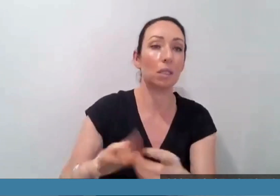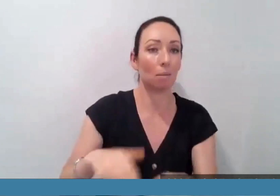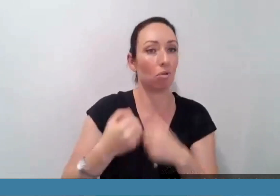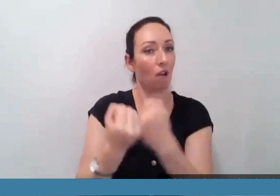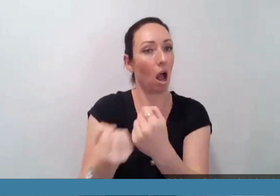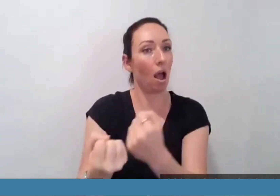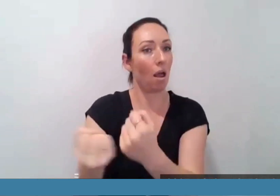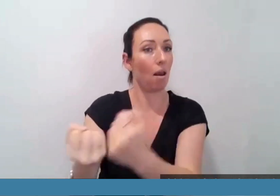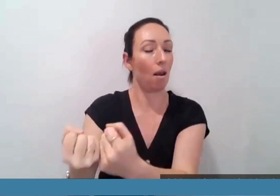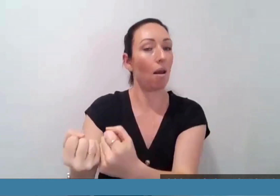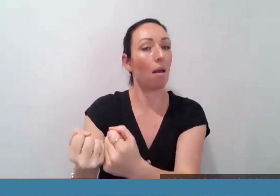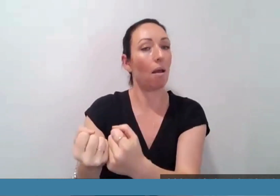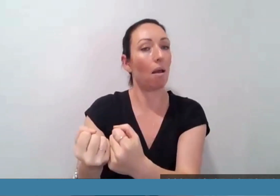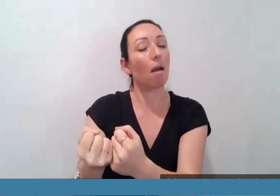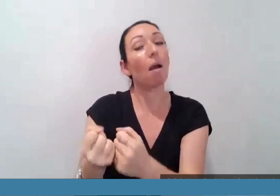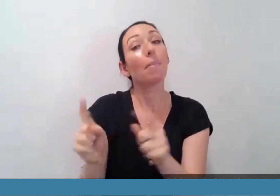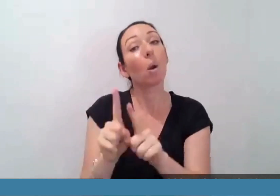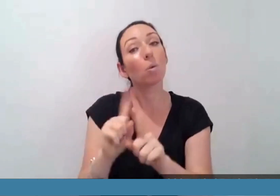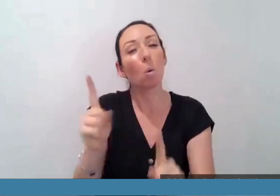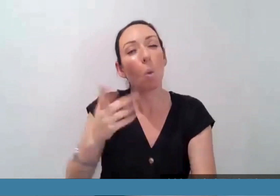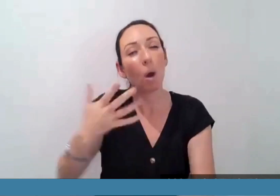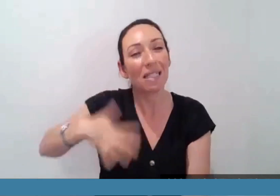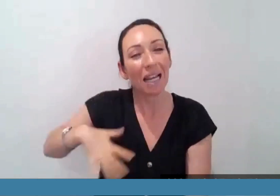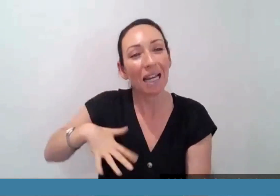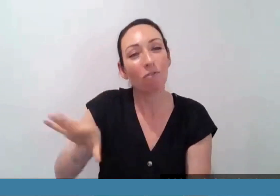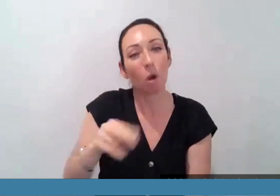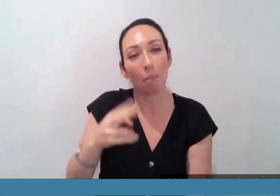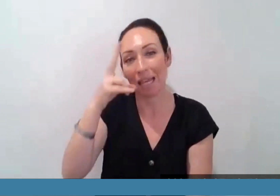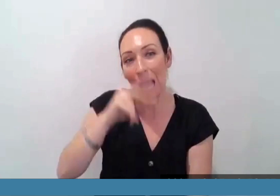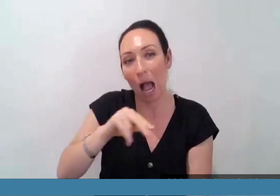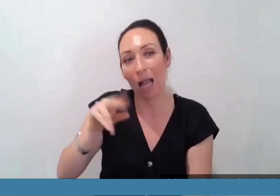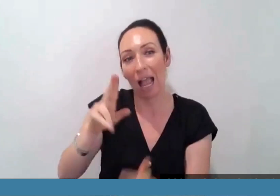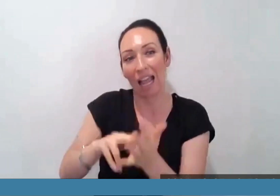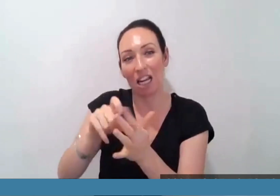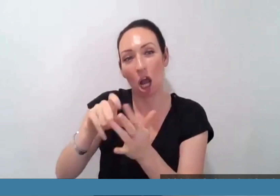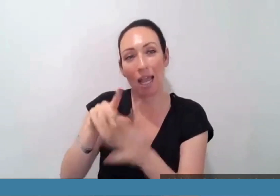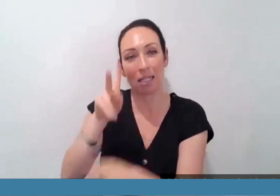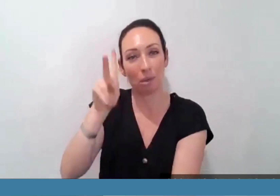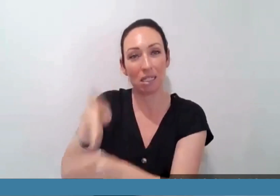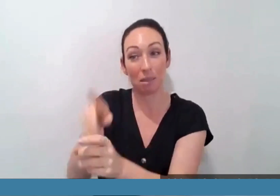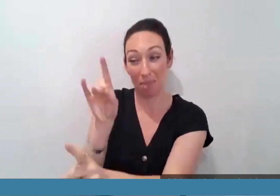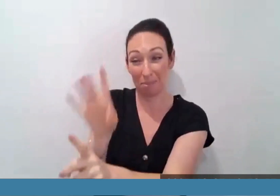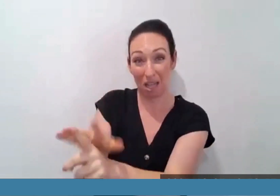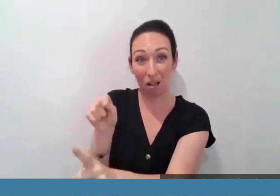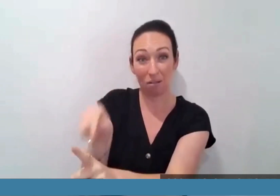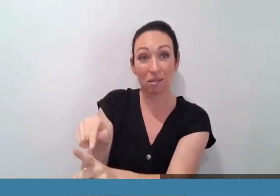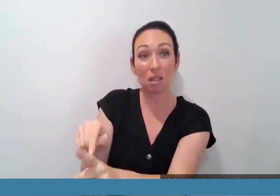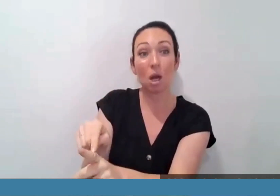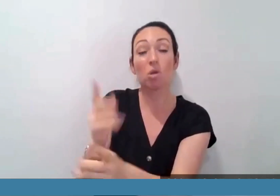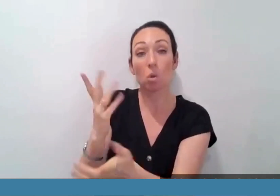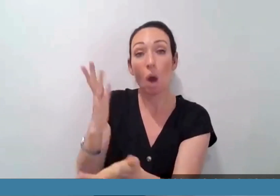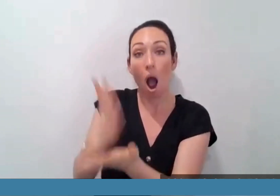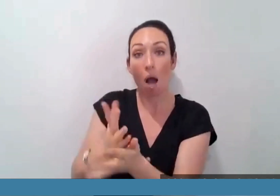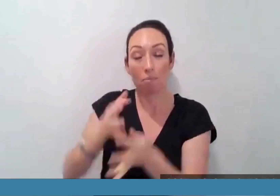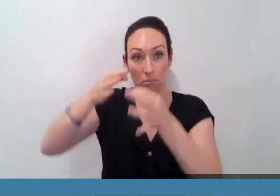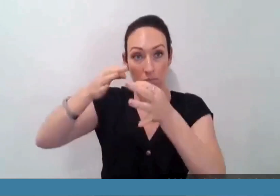is needed for young NDIS participants themselves to be able to choose and access best